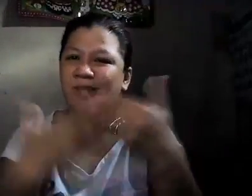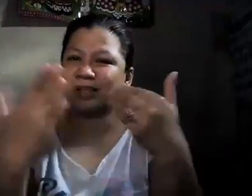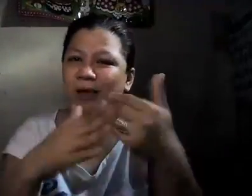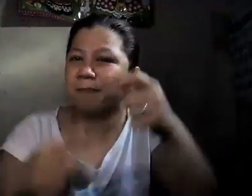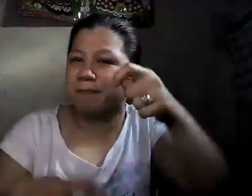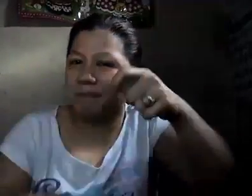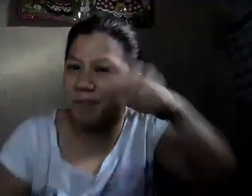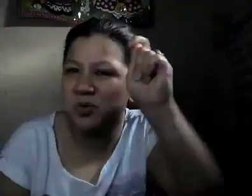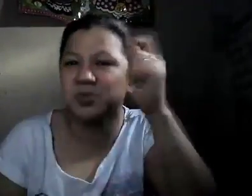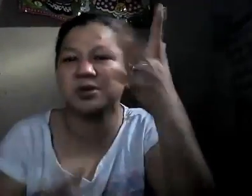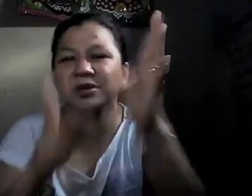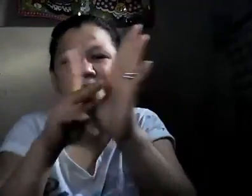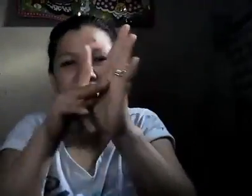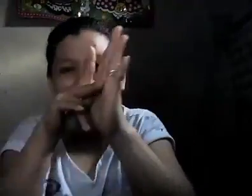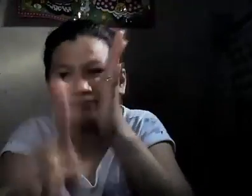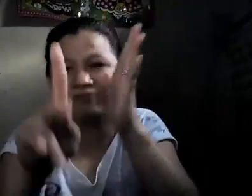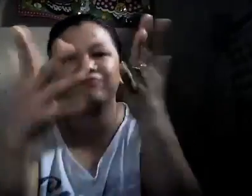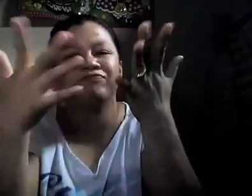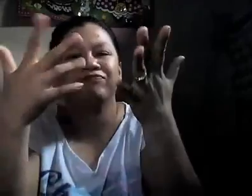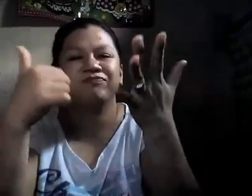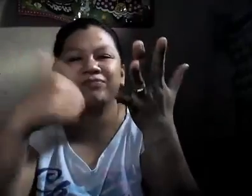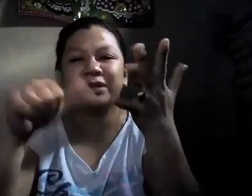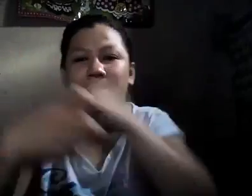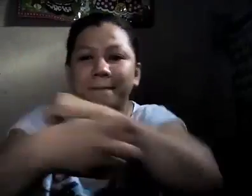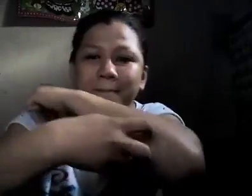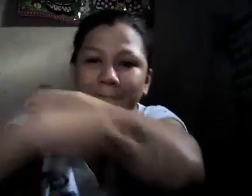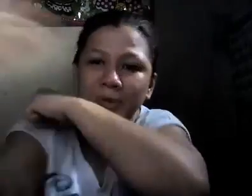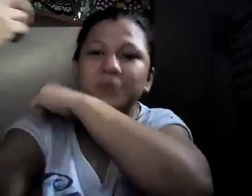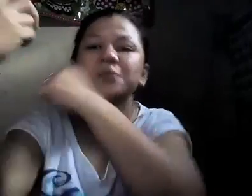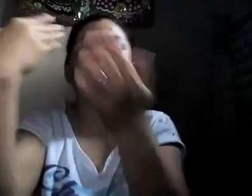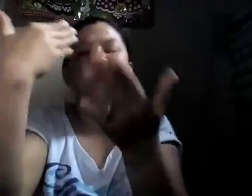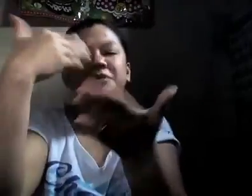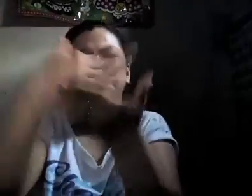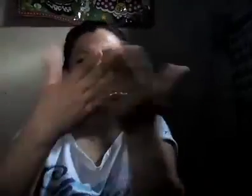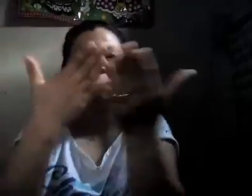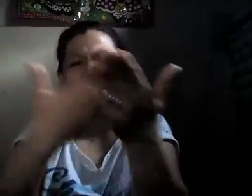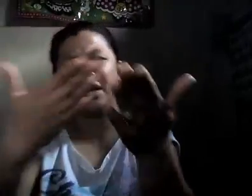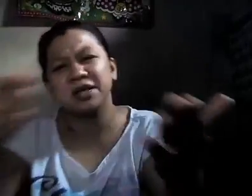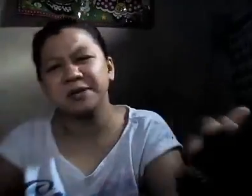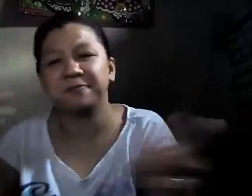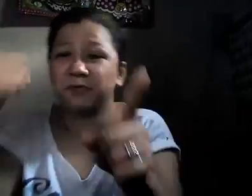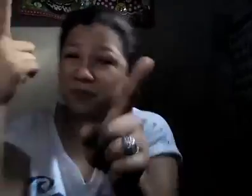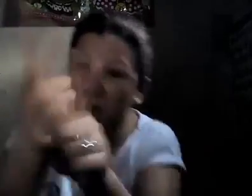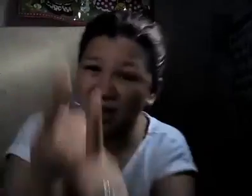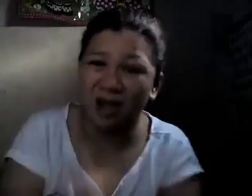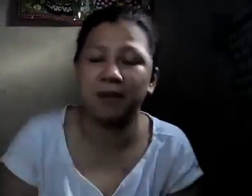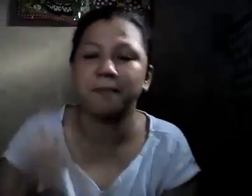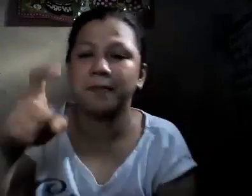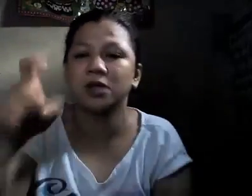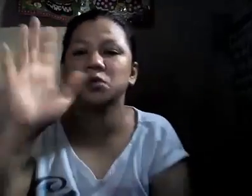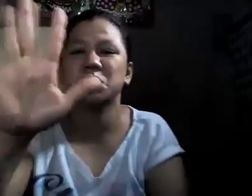$5 pa rin. Your child learns best with your help. Where are you, Ethan? Hey, honey. To be